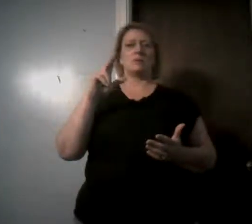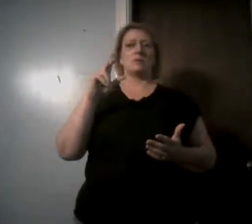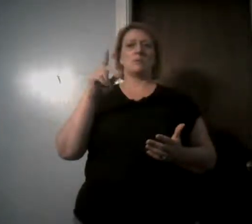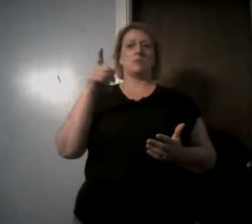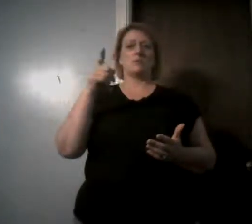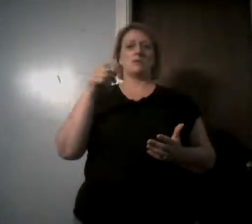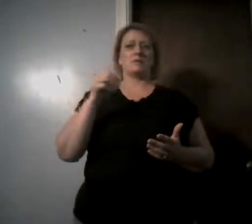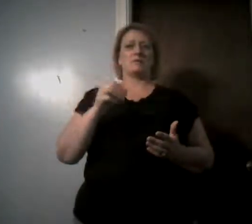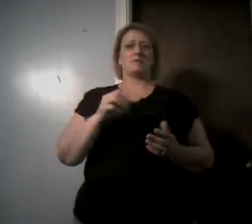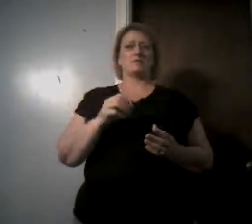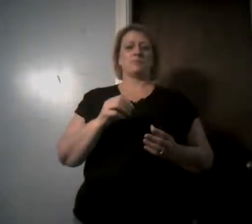Something back